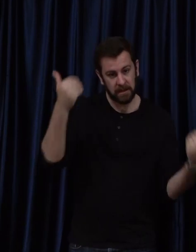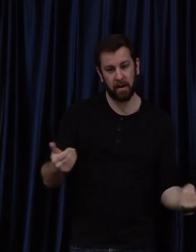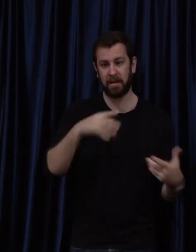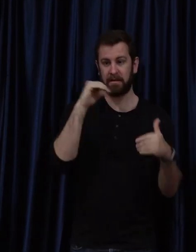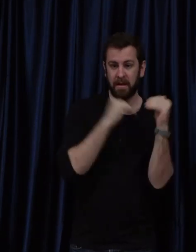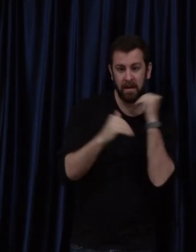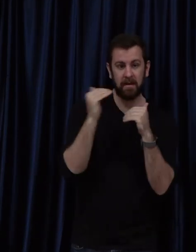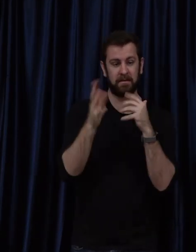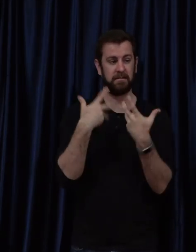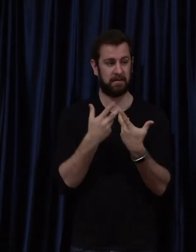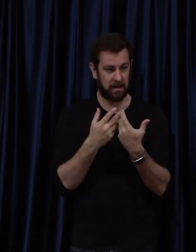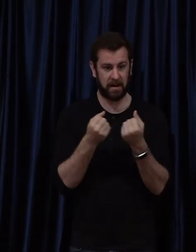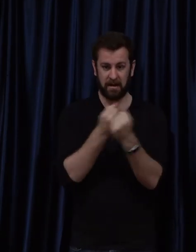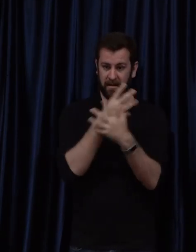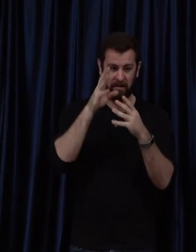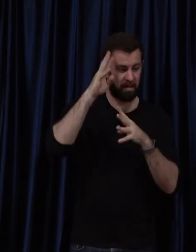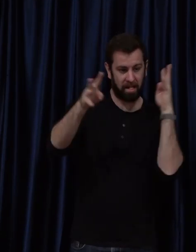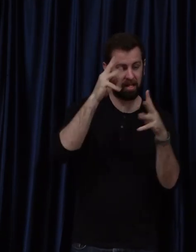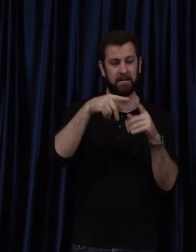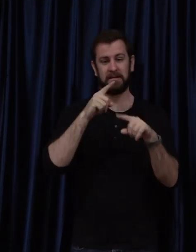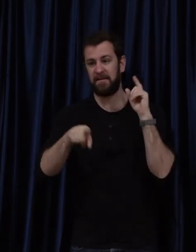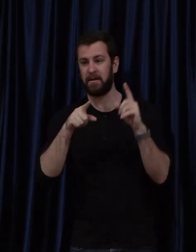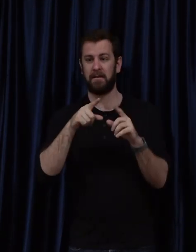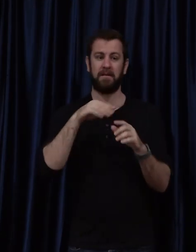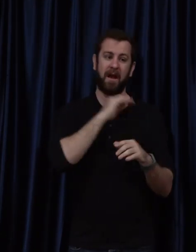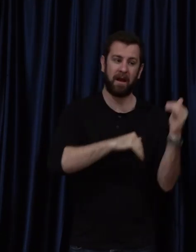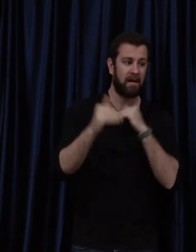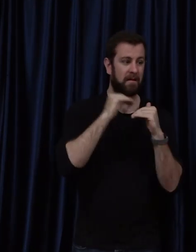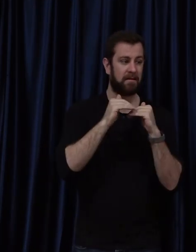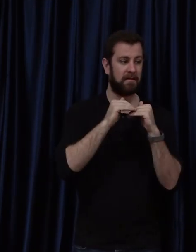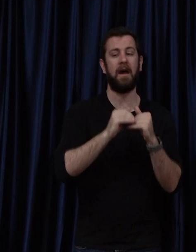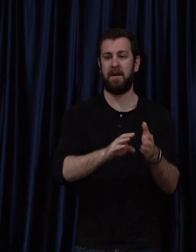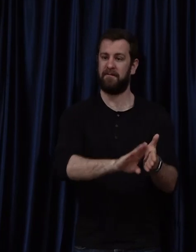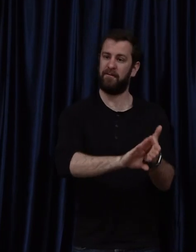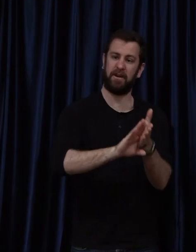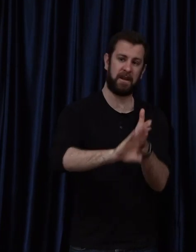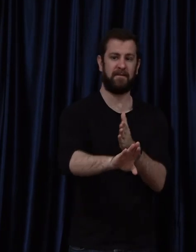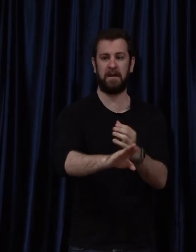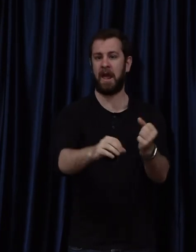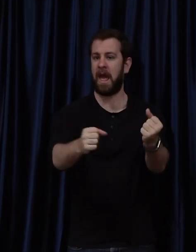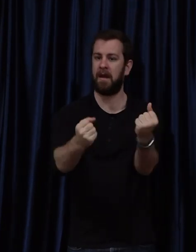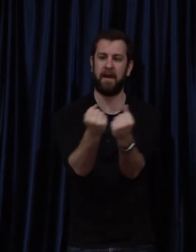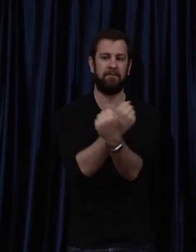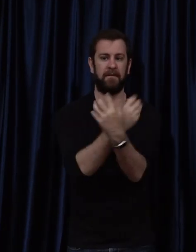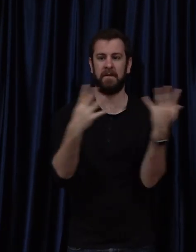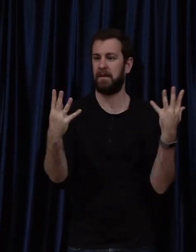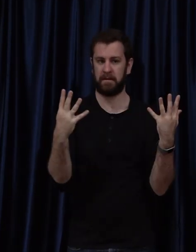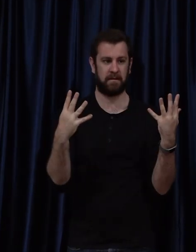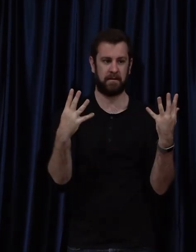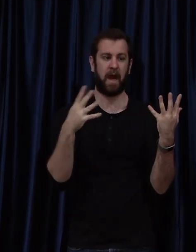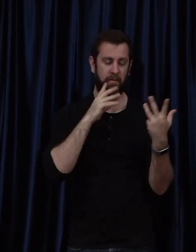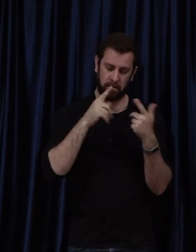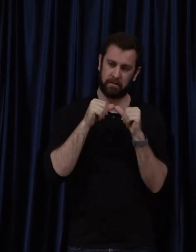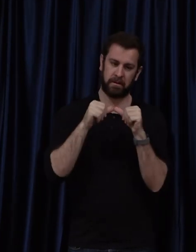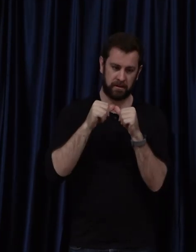lies, distortion, fabrication, brutality, I have forgiven everything and I will continue praying